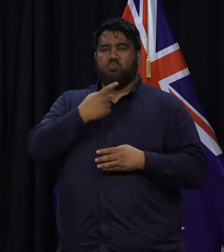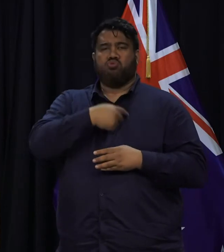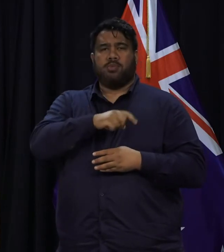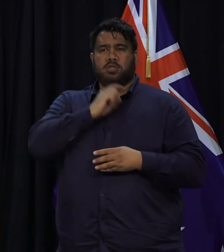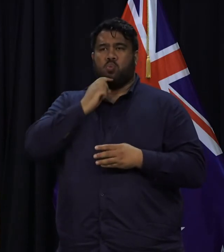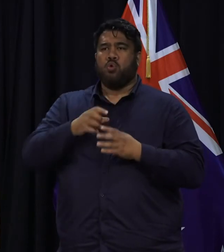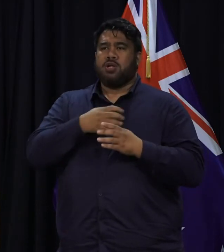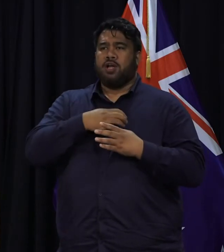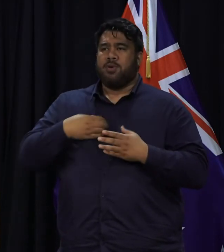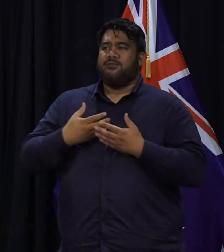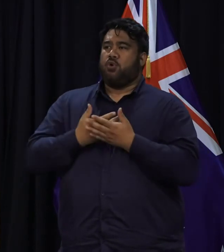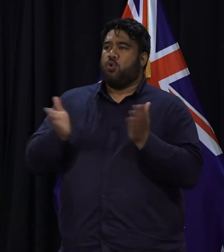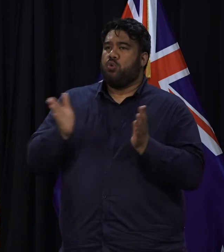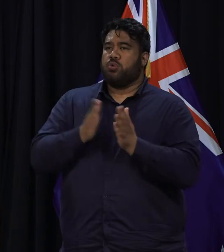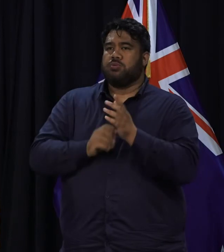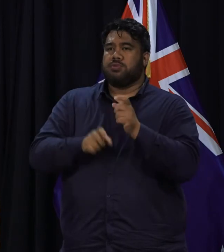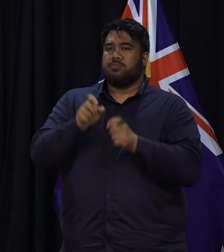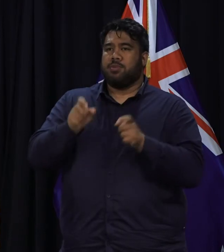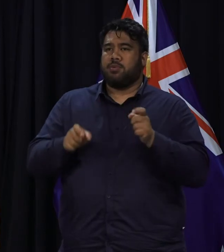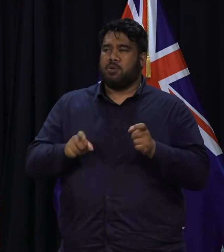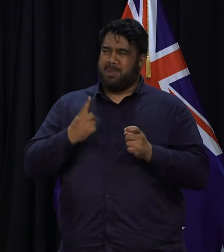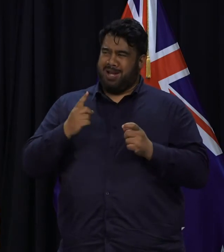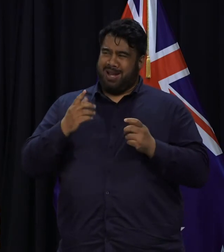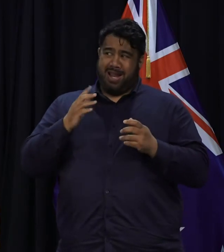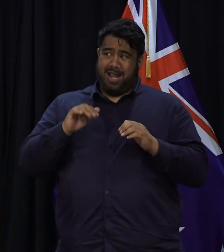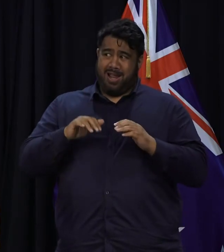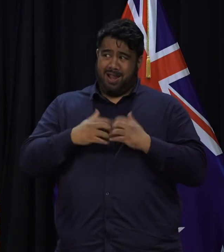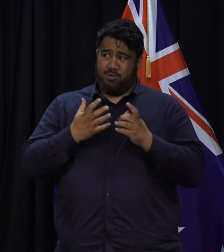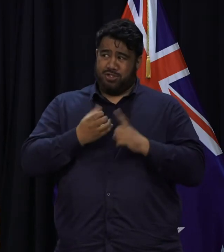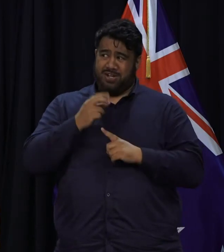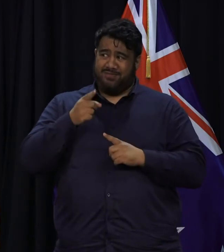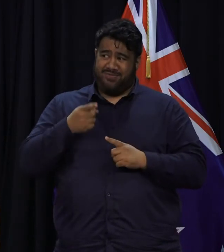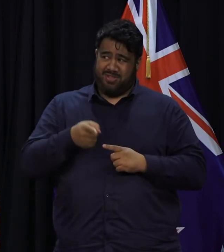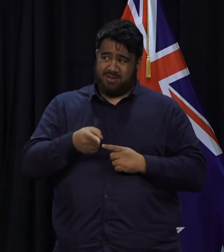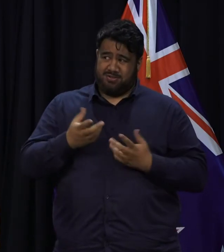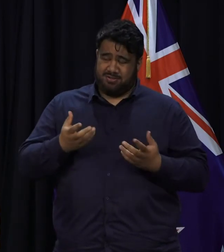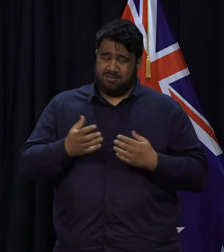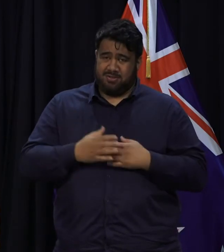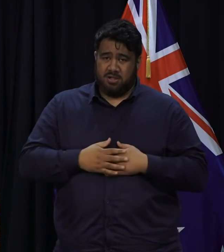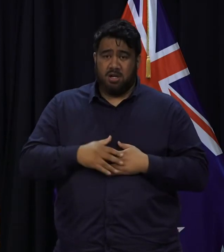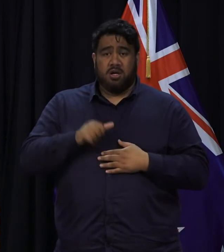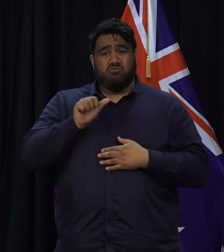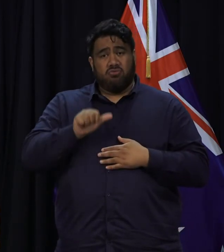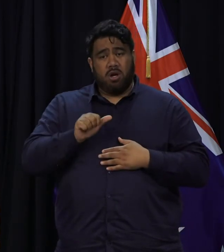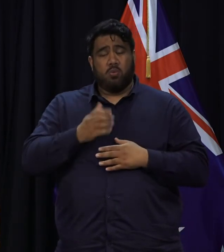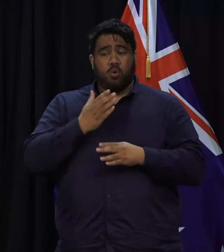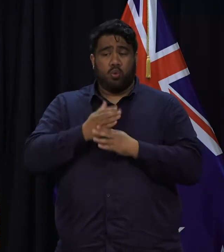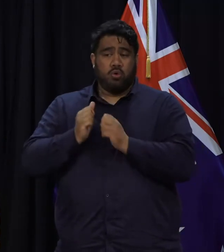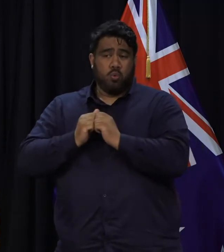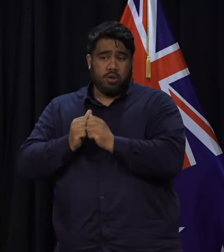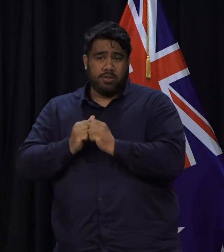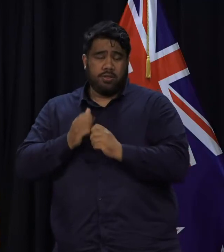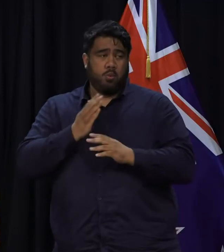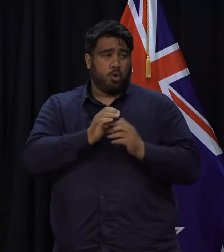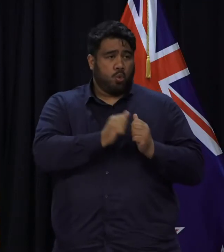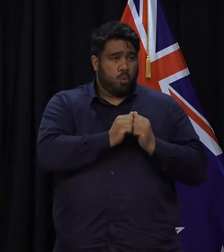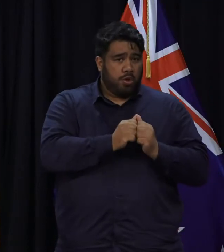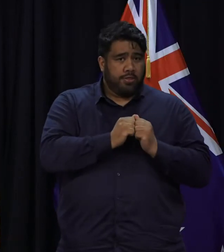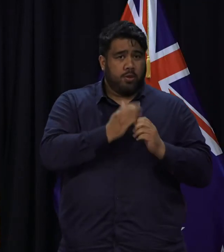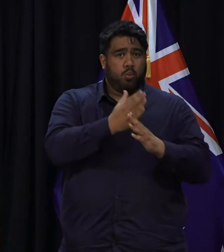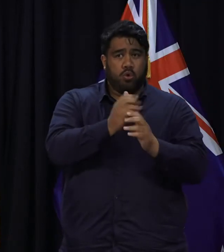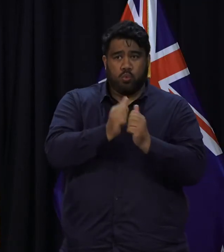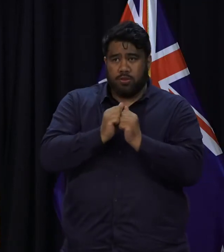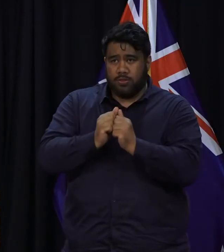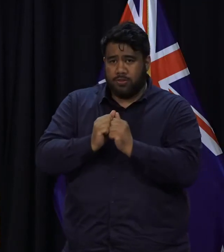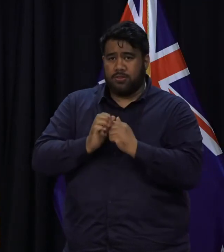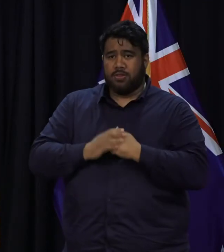Zealand means working through on as much as we can, you know, a consensus basis with others, but I don't think New Zealand expects